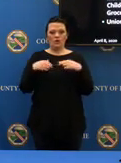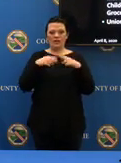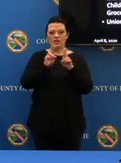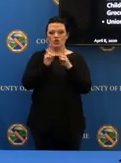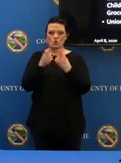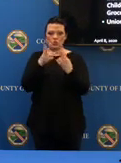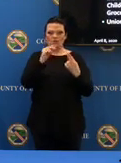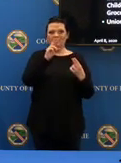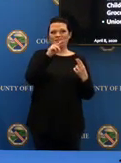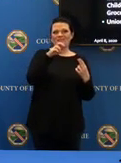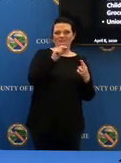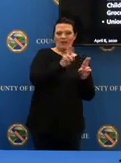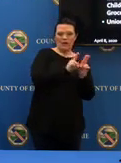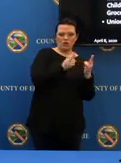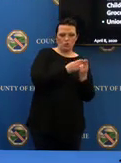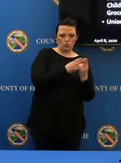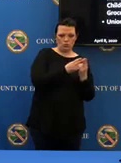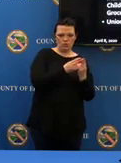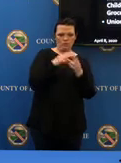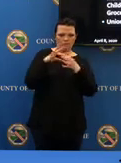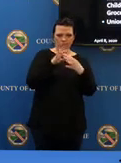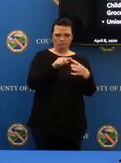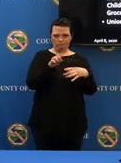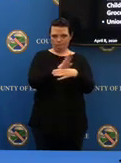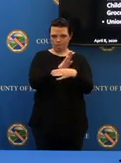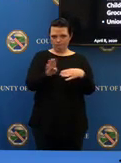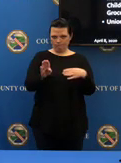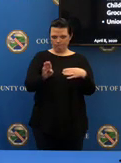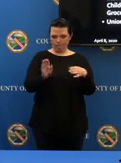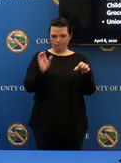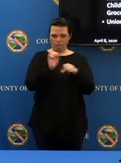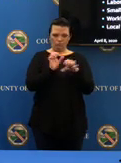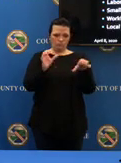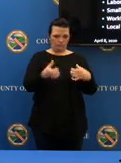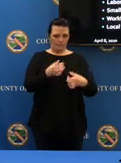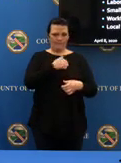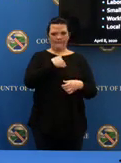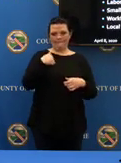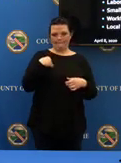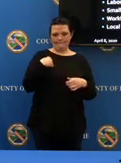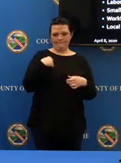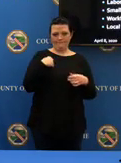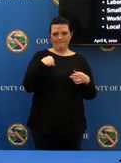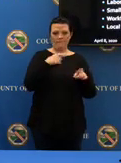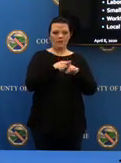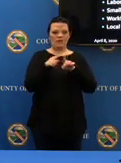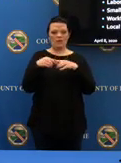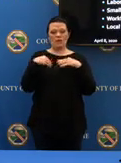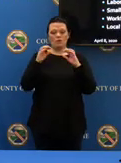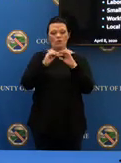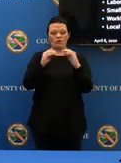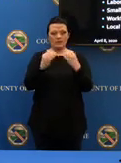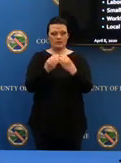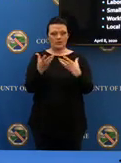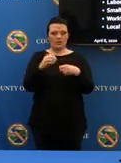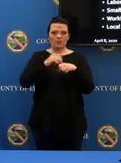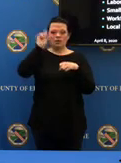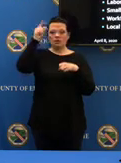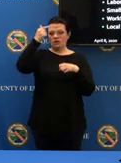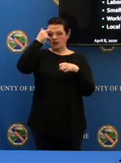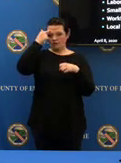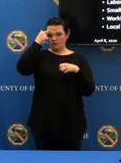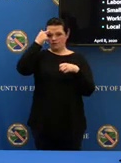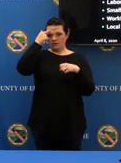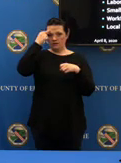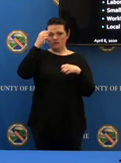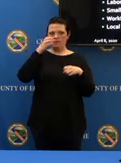and non-union workforces when it pertained to the business task force membership. And then we also had organizations, which include government,